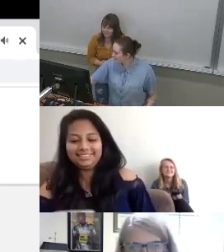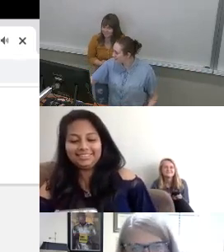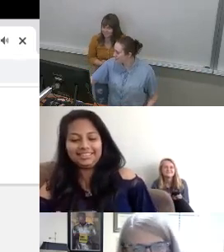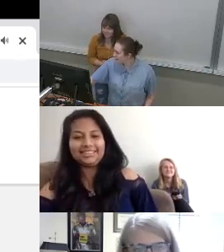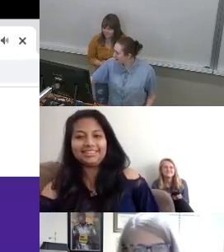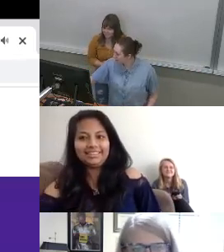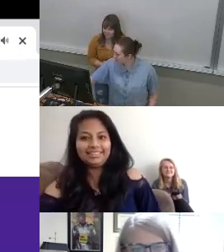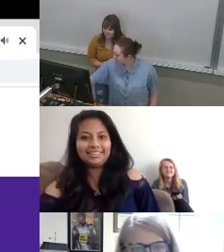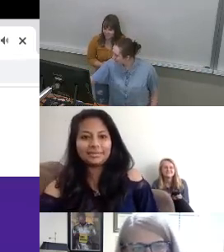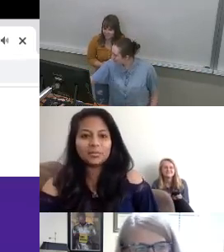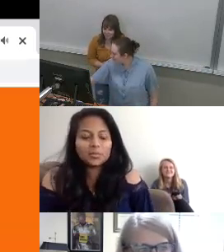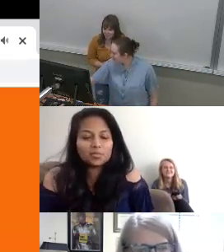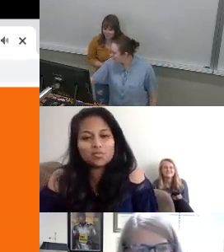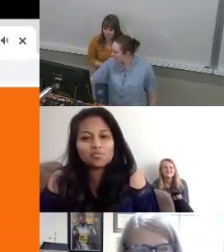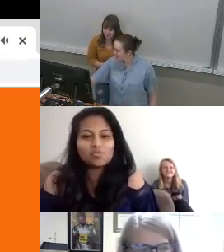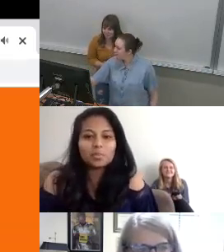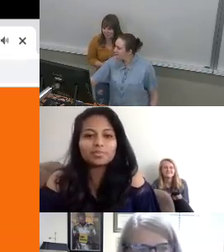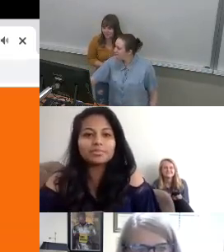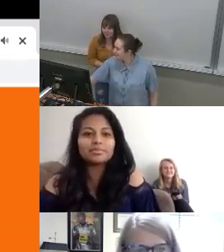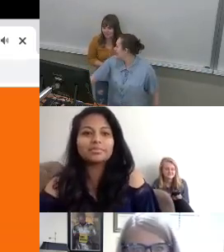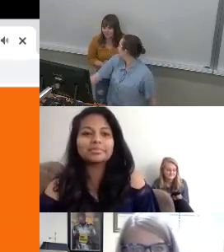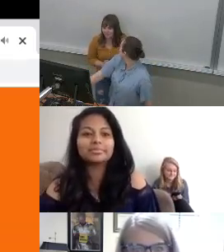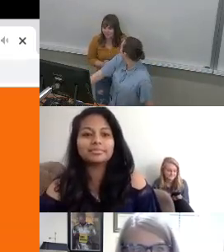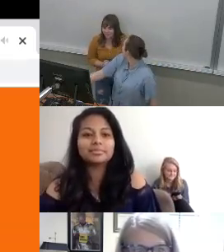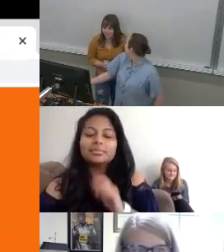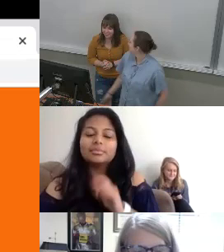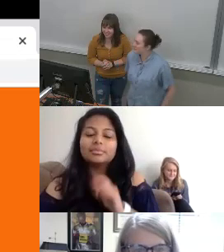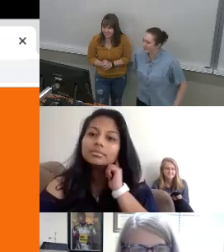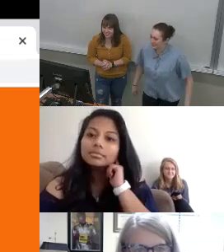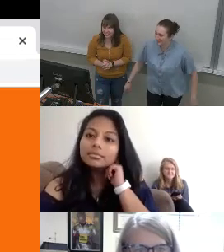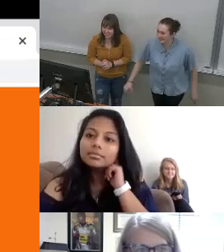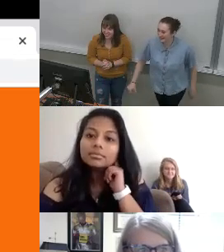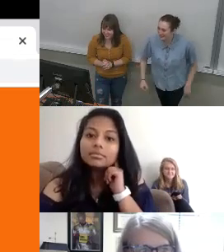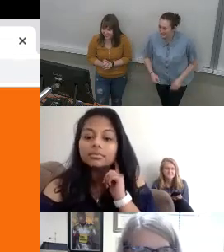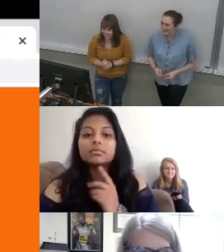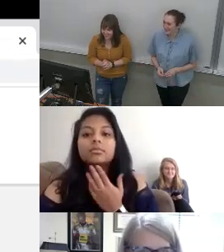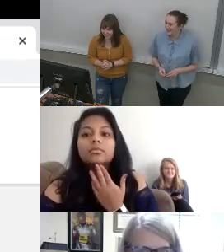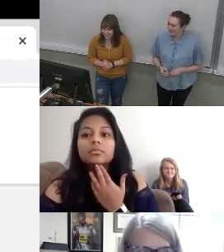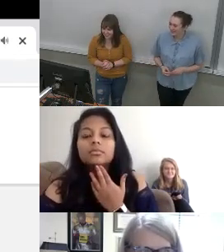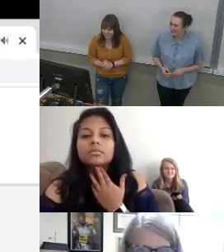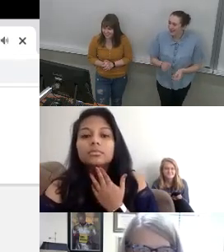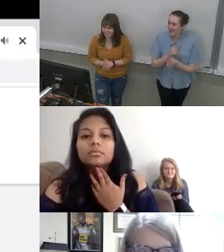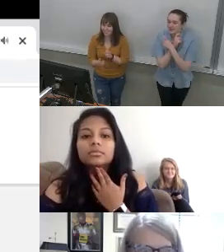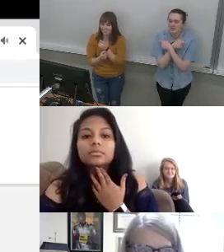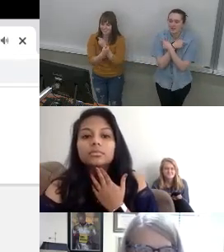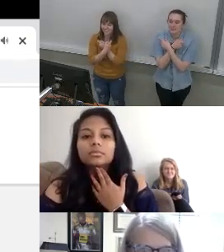Perfect. You guys are rocking it so far. Gotta sound like old, like professor right now.